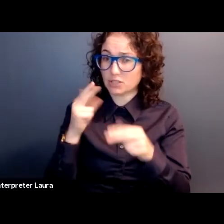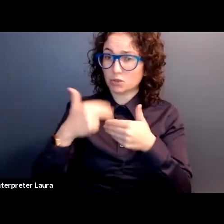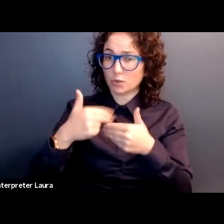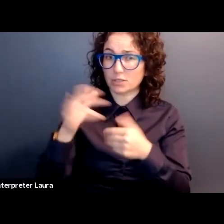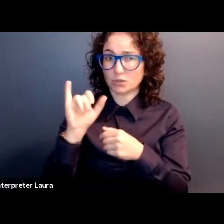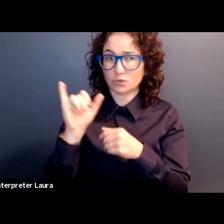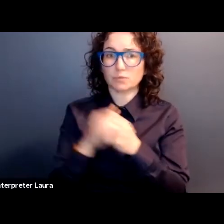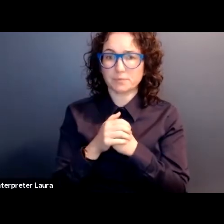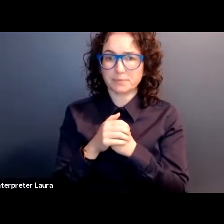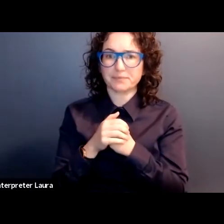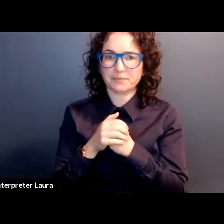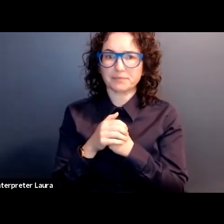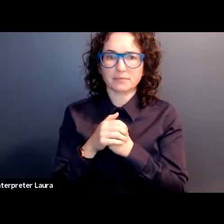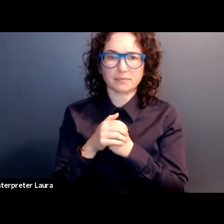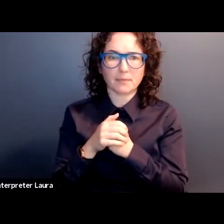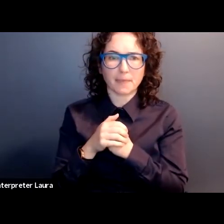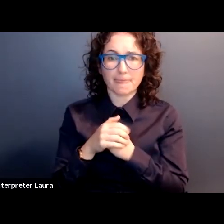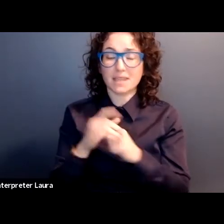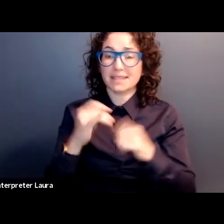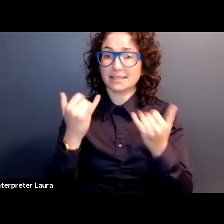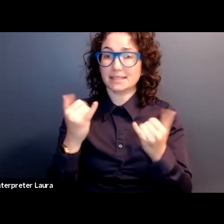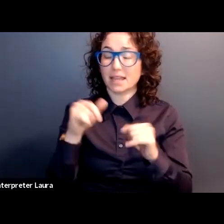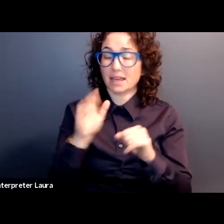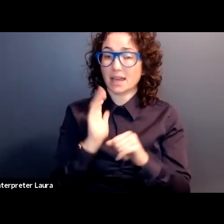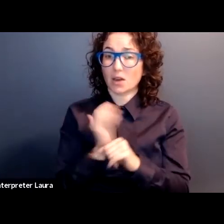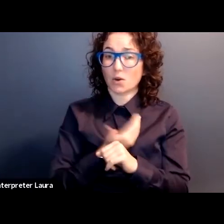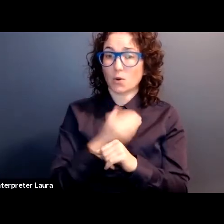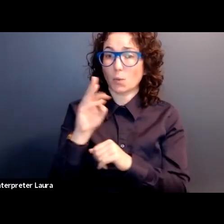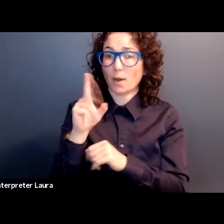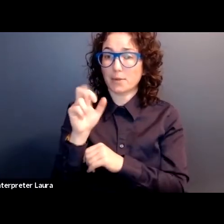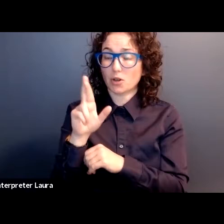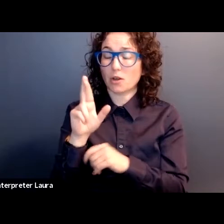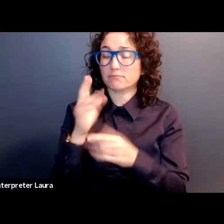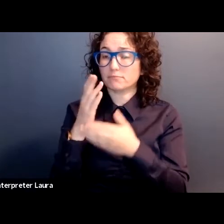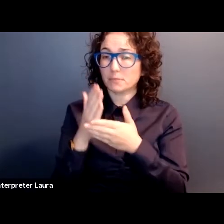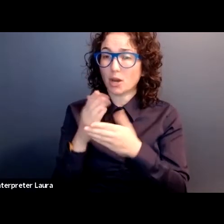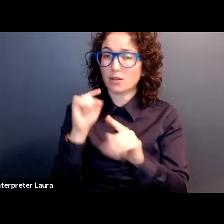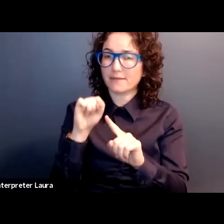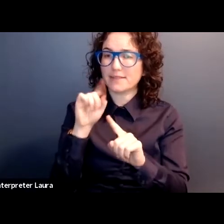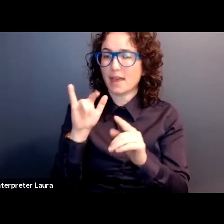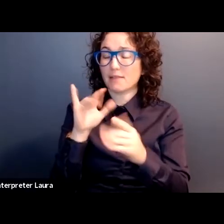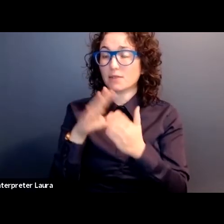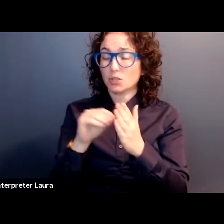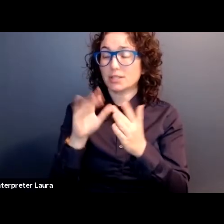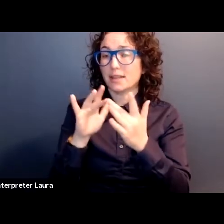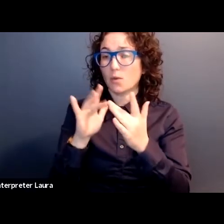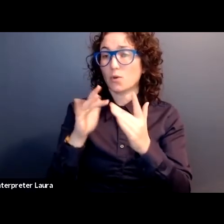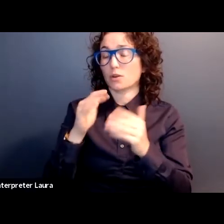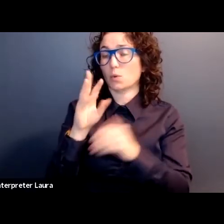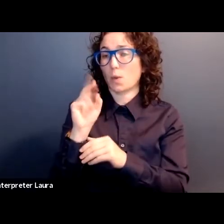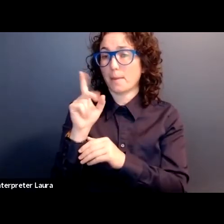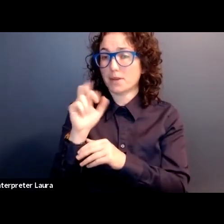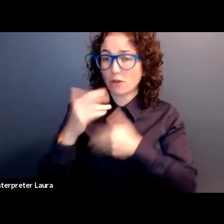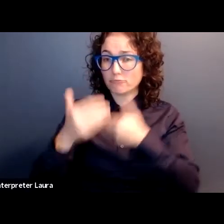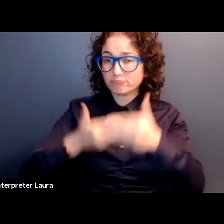youthlead.org. Today's webinar is a part of this Learning Network webinar series, and